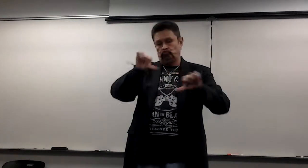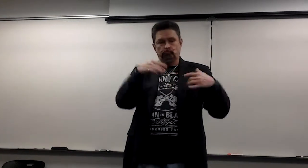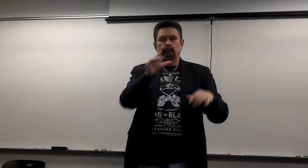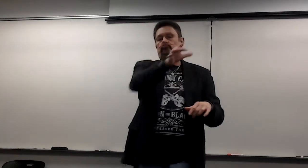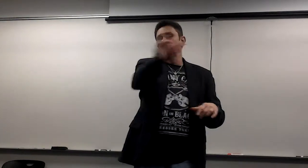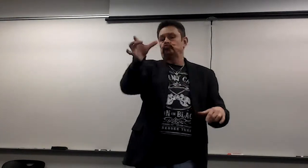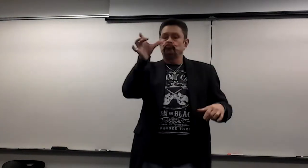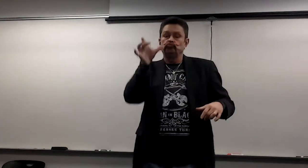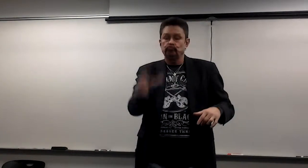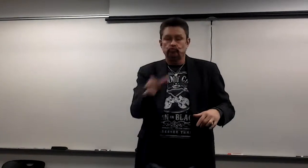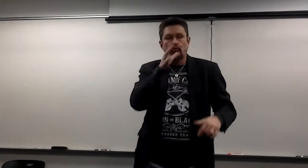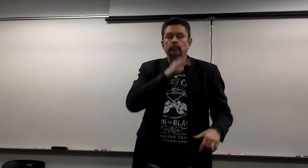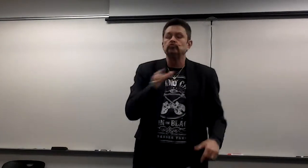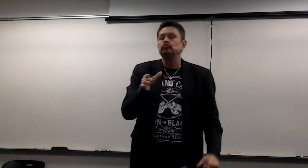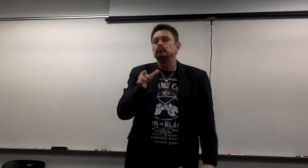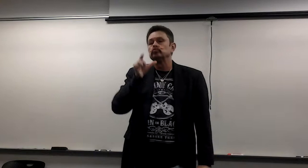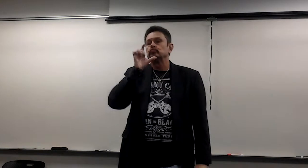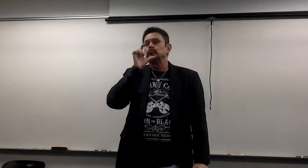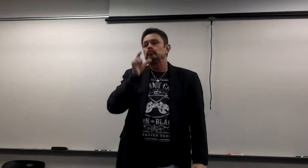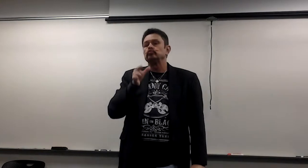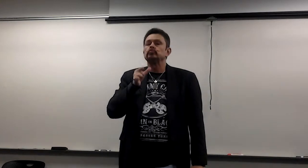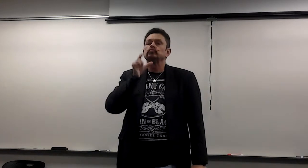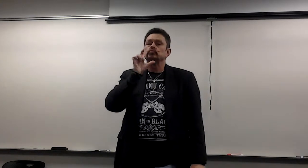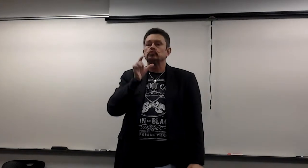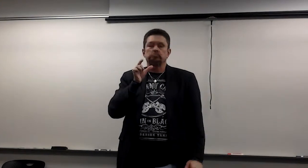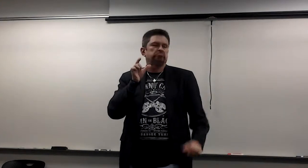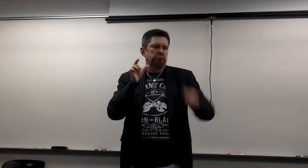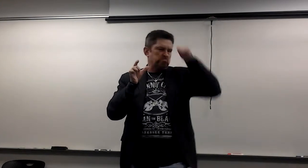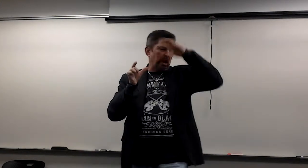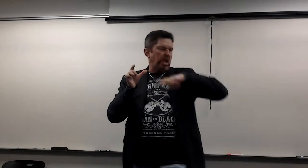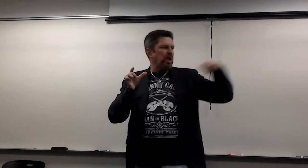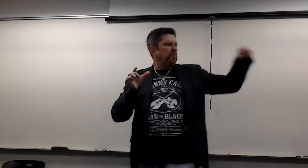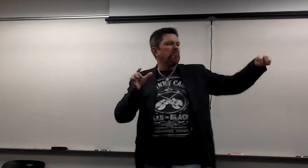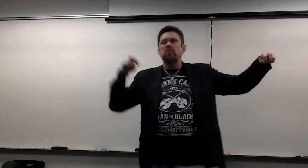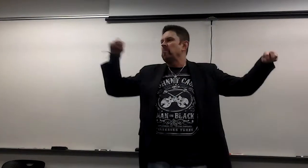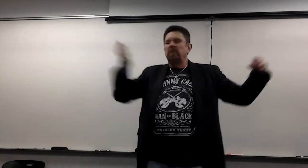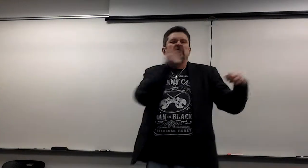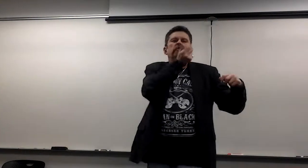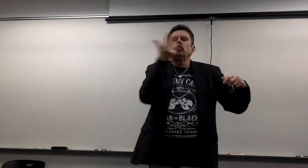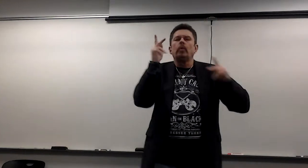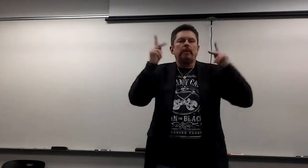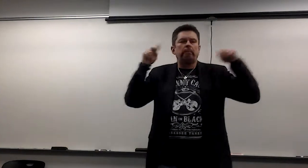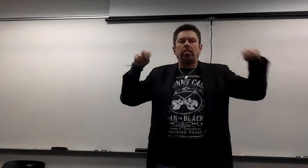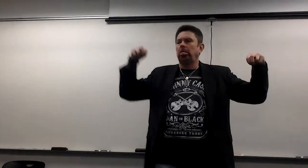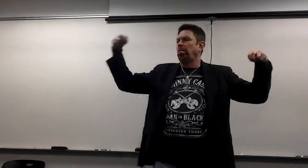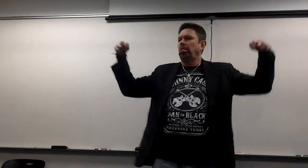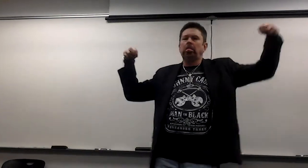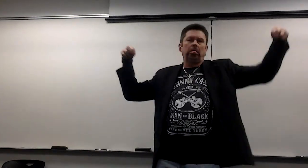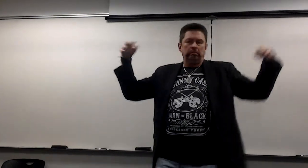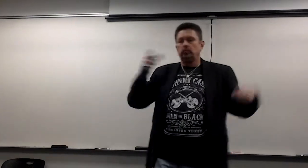up, got it ready, and gave it to her. The woman drank it, she sipped it. There was a few people in the